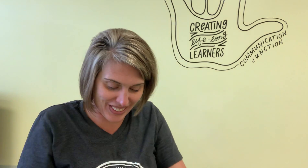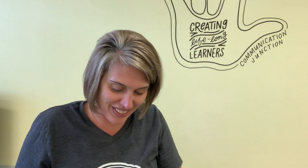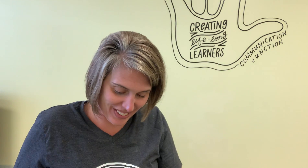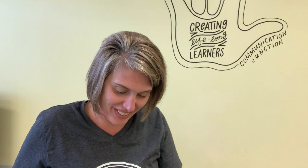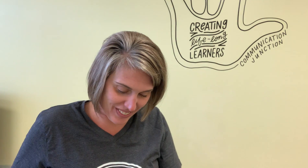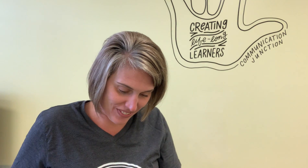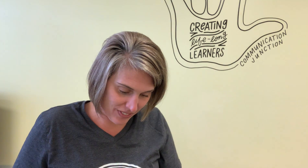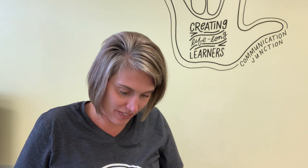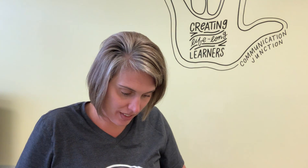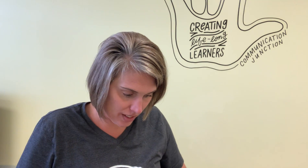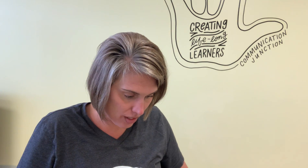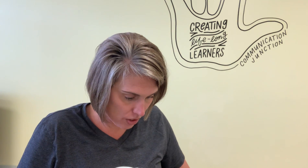spider.